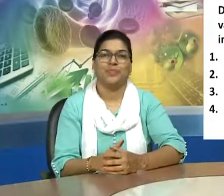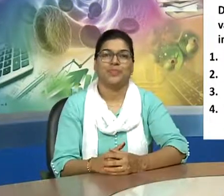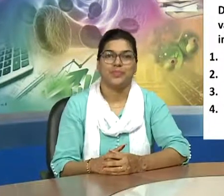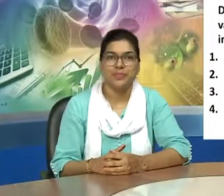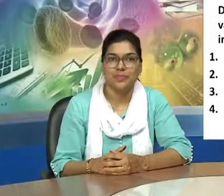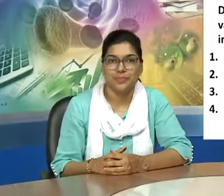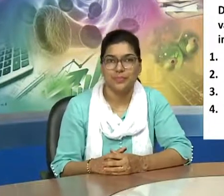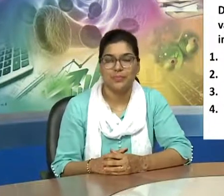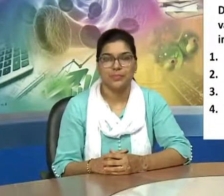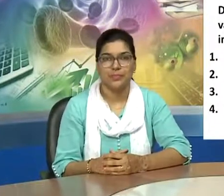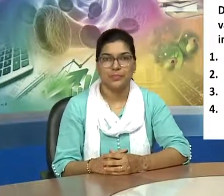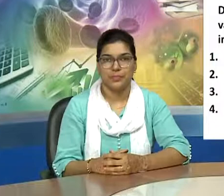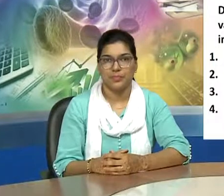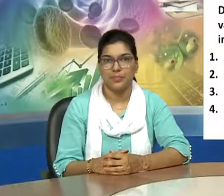minerals.